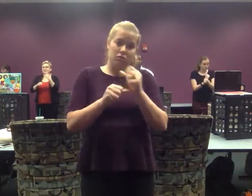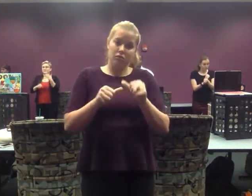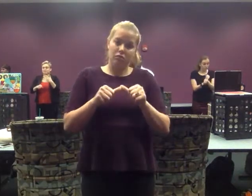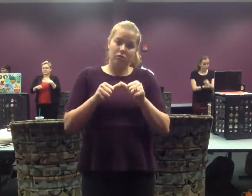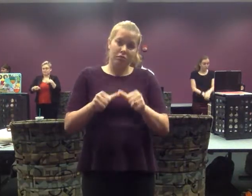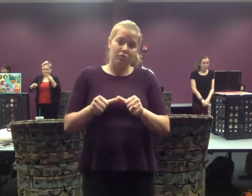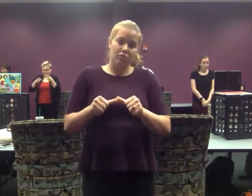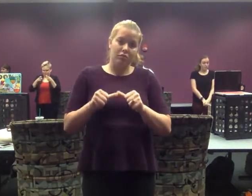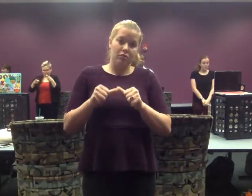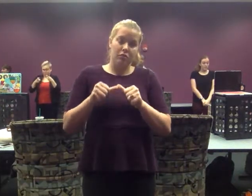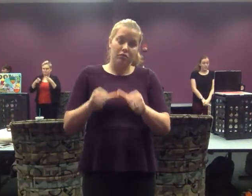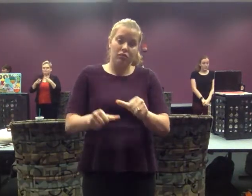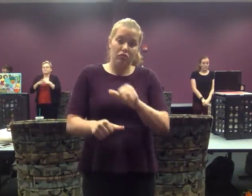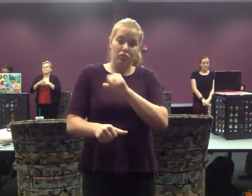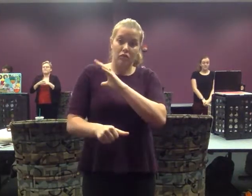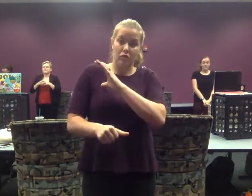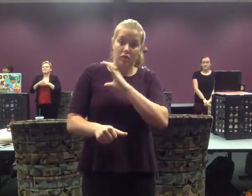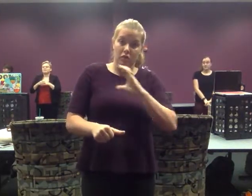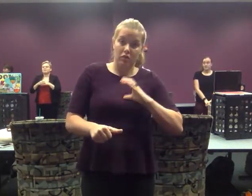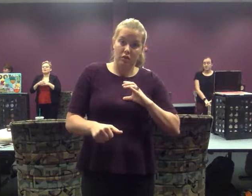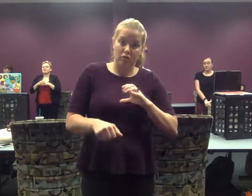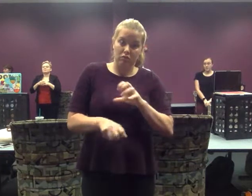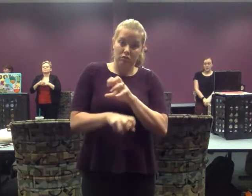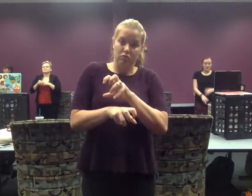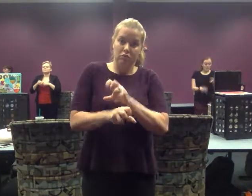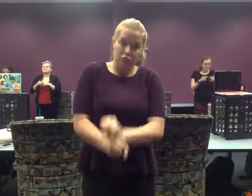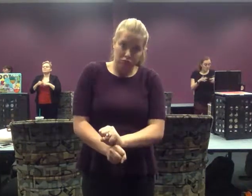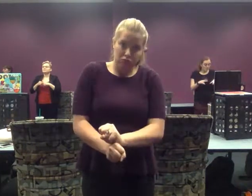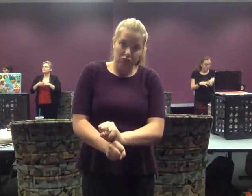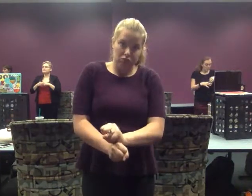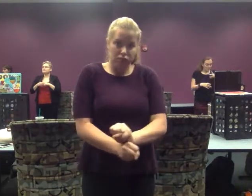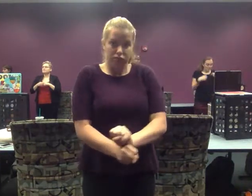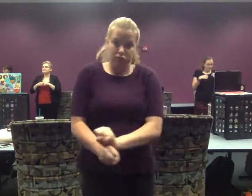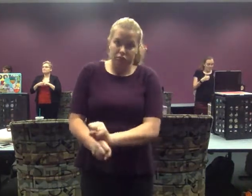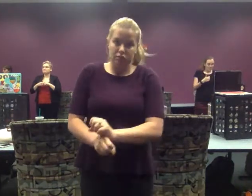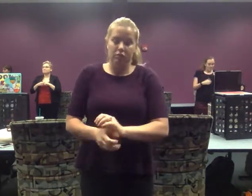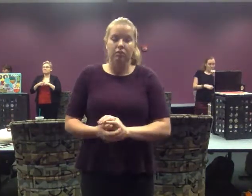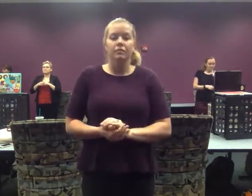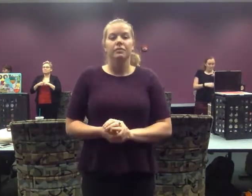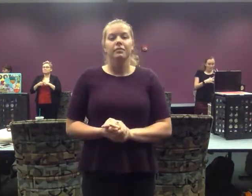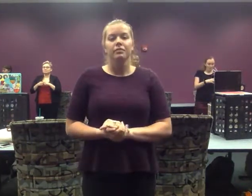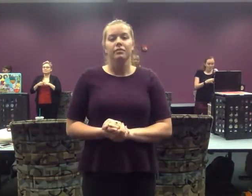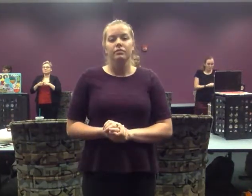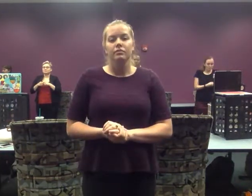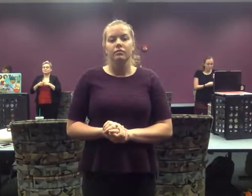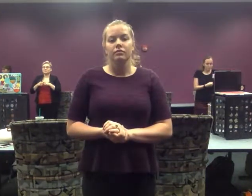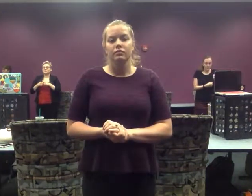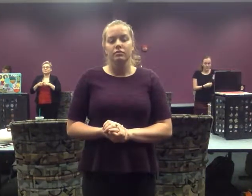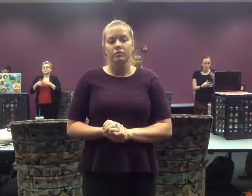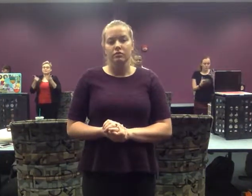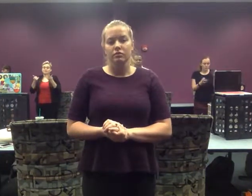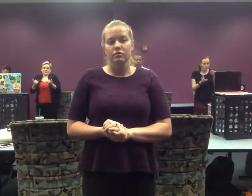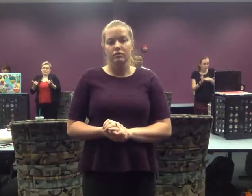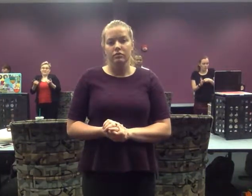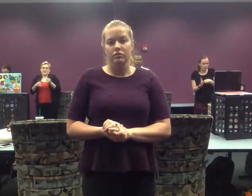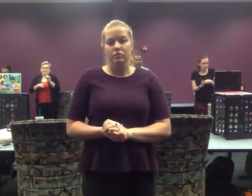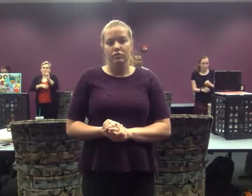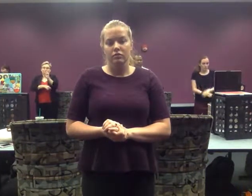Those who are out of power want to get into power. In this case, Newt Gingrich figured a way to do it. And he rode a